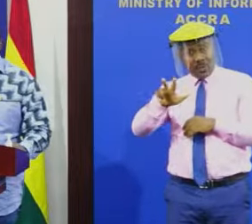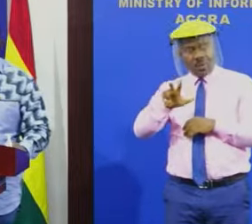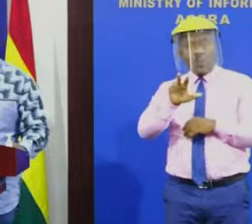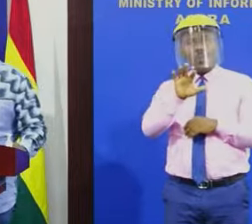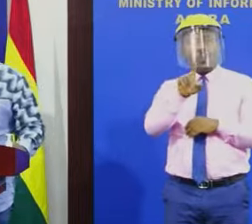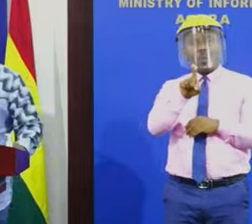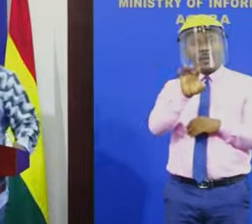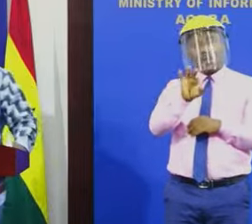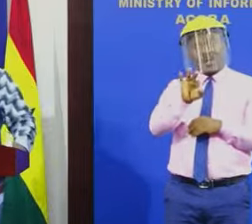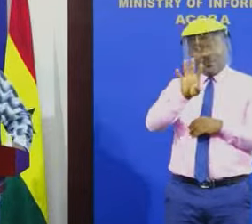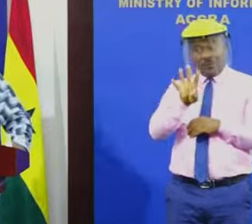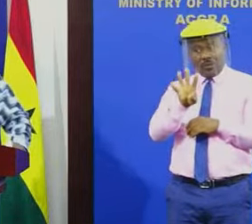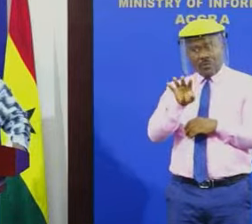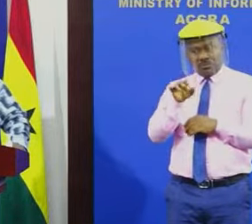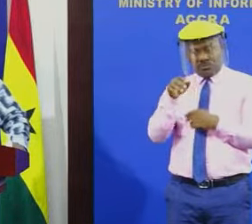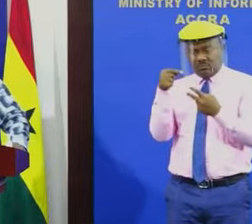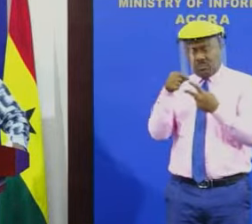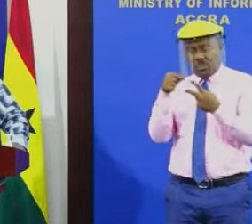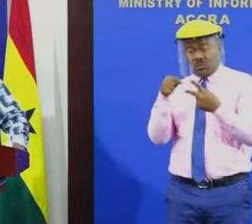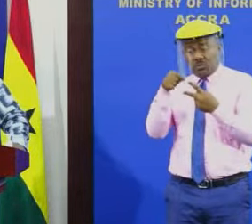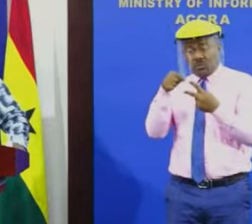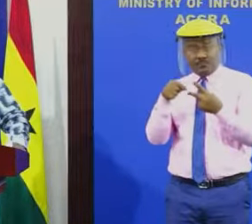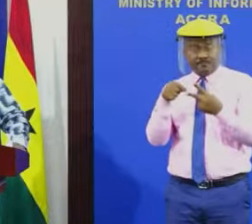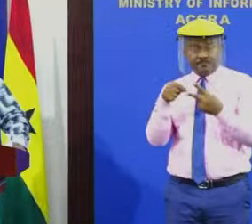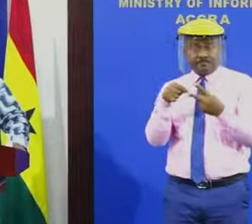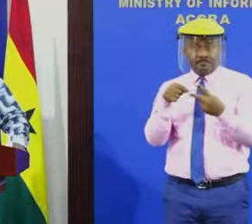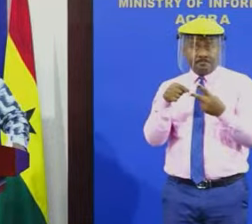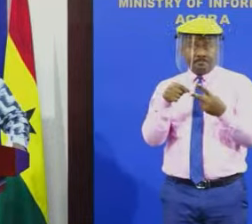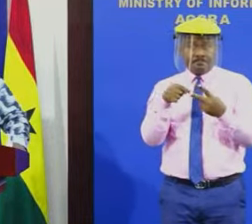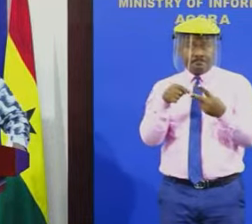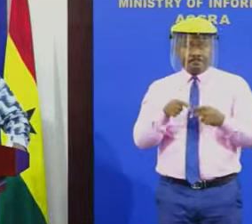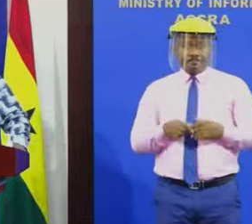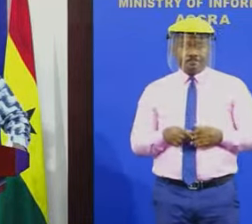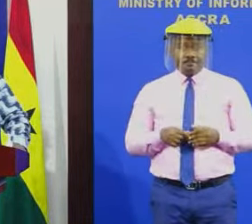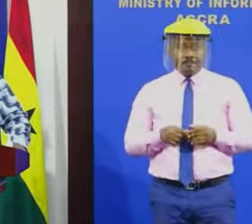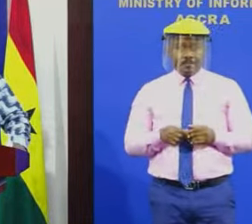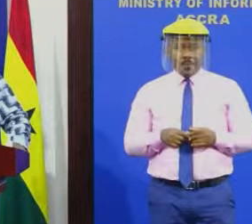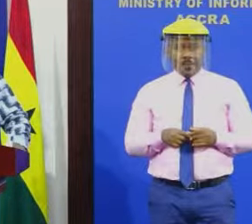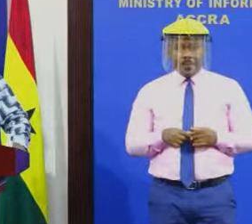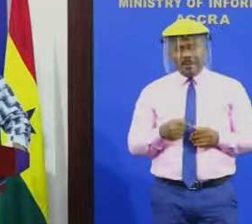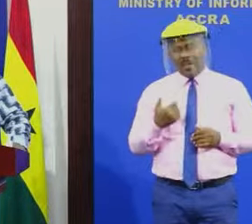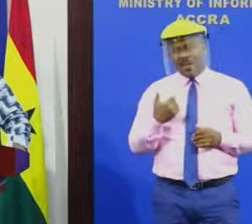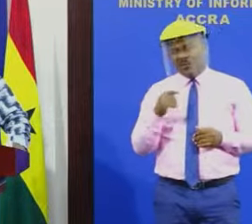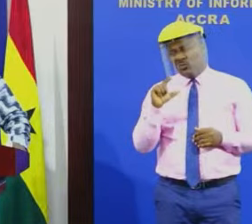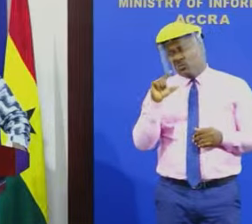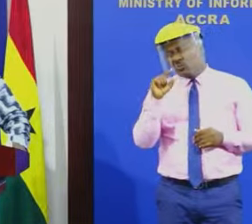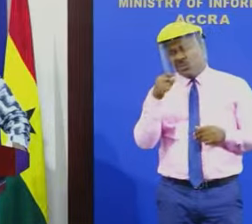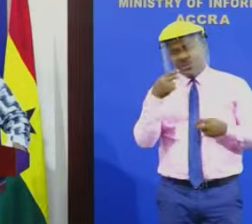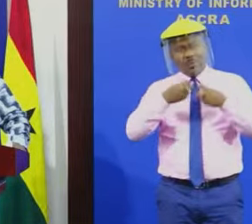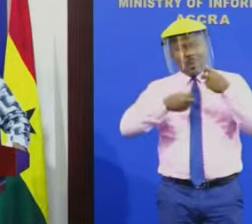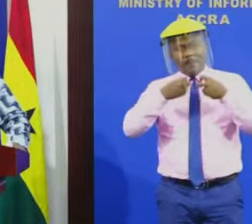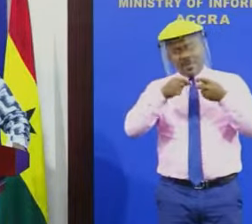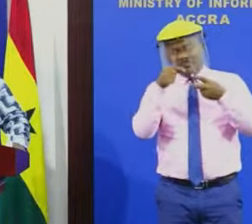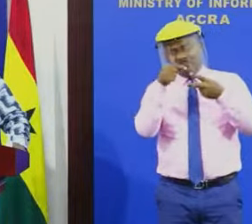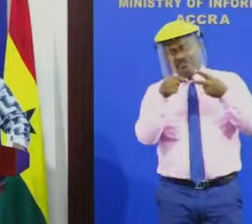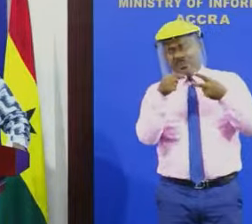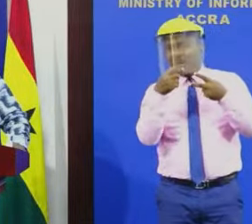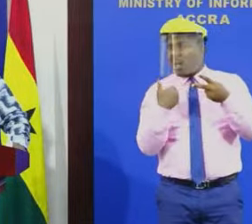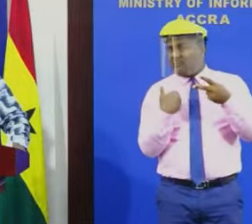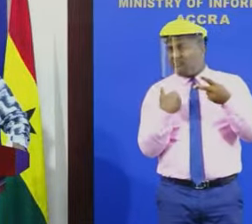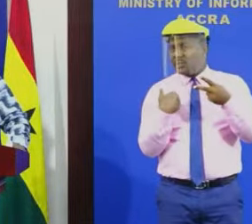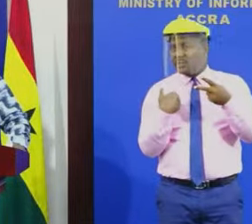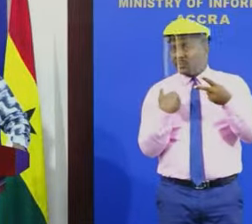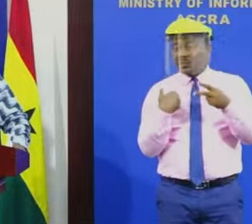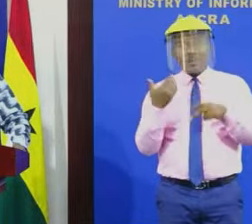194 of the Criminal Offences Act have a certain gaps in them. So the last time